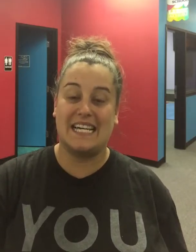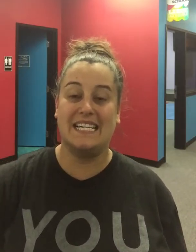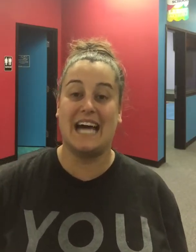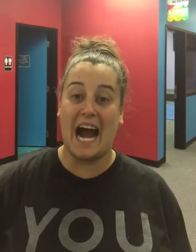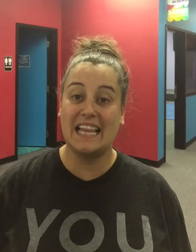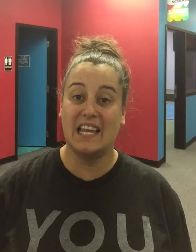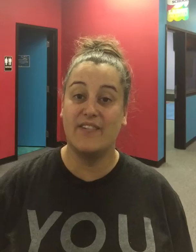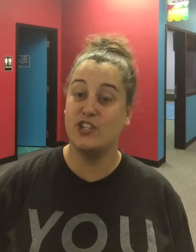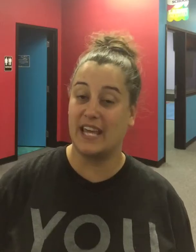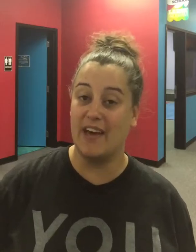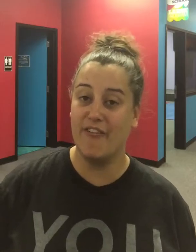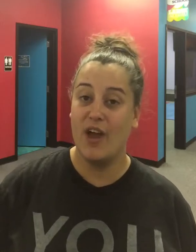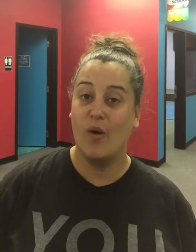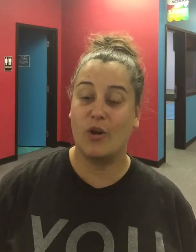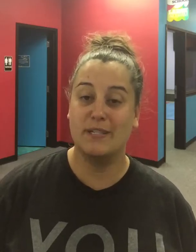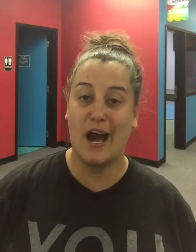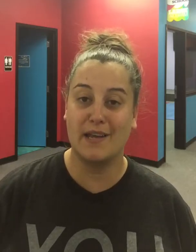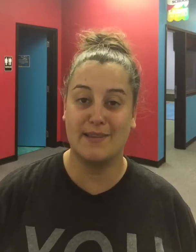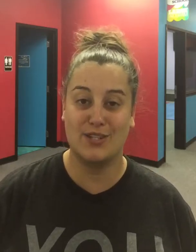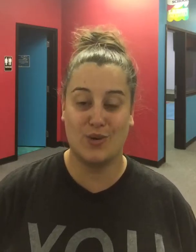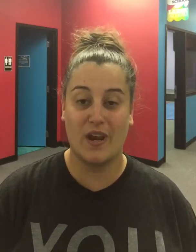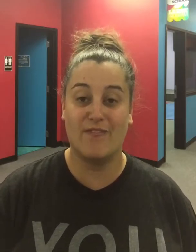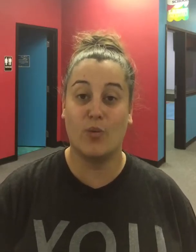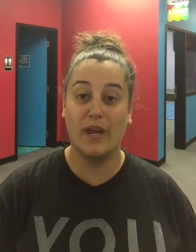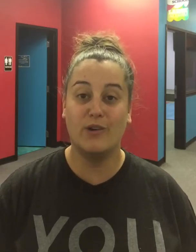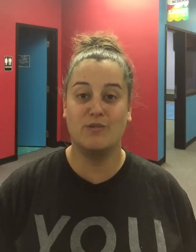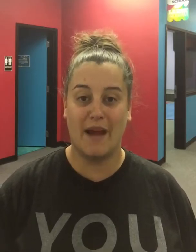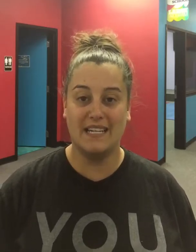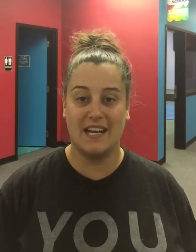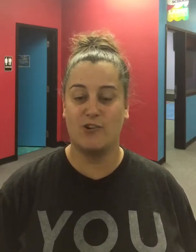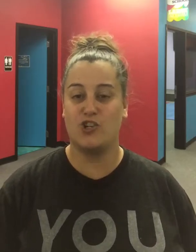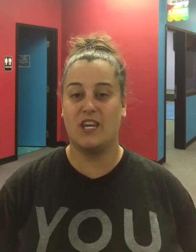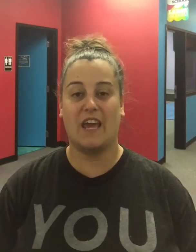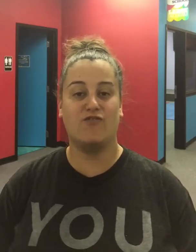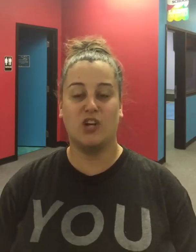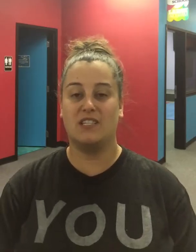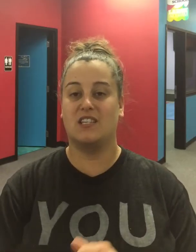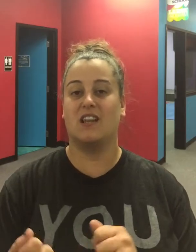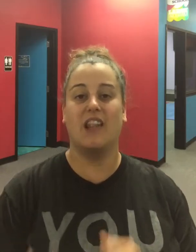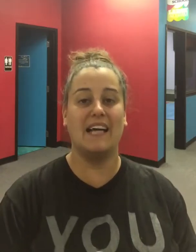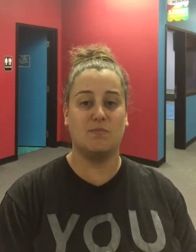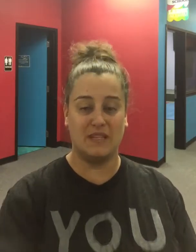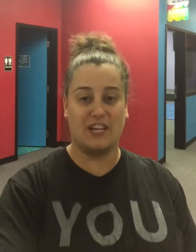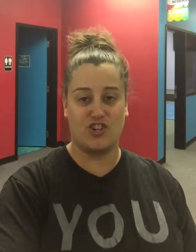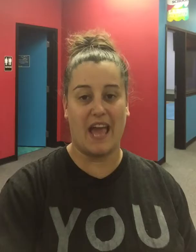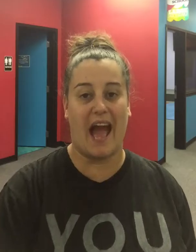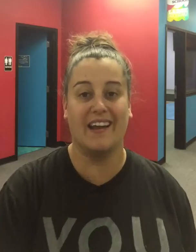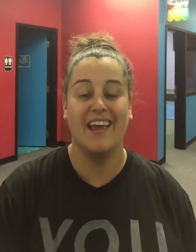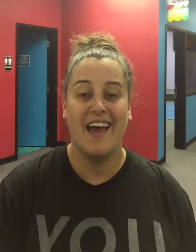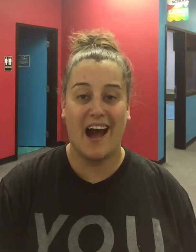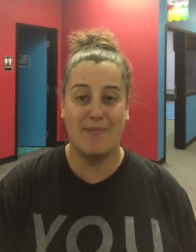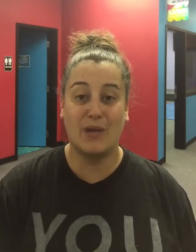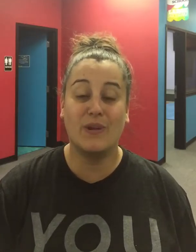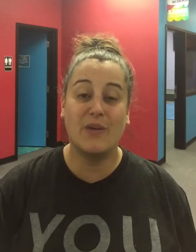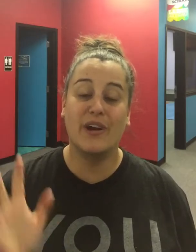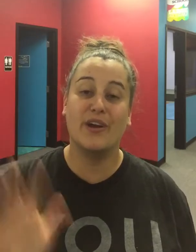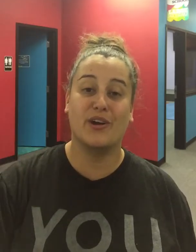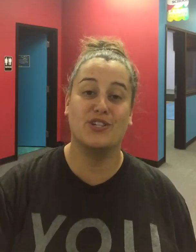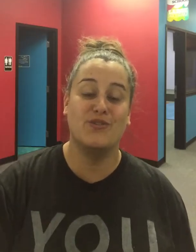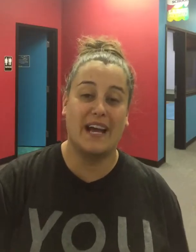is I Live to Give. We're going to be talking about the story of the widow's mite and how she gave just the last bit that she had. I really want to encourage you guys